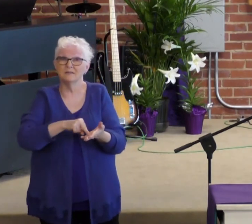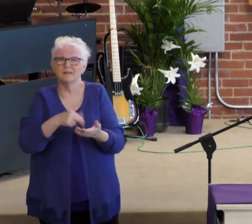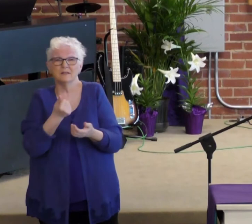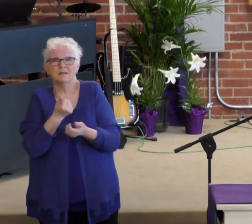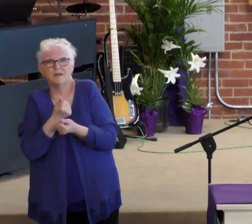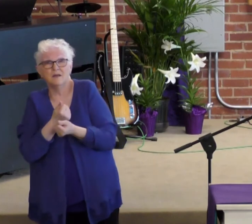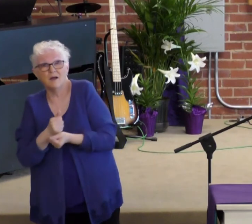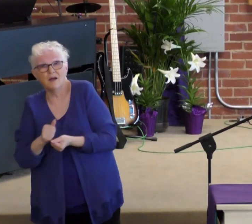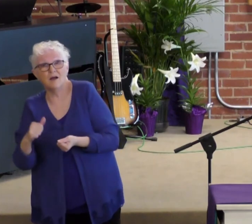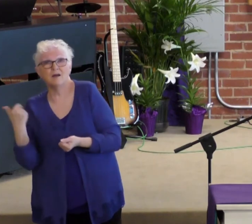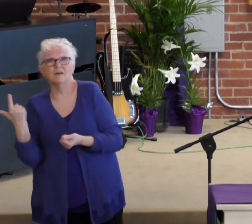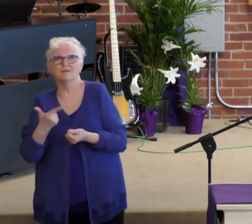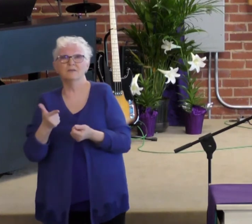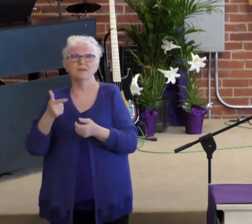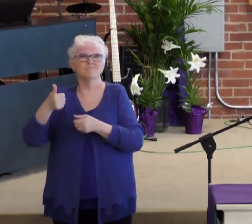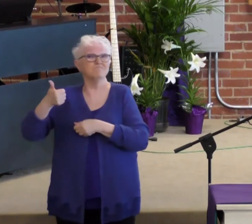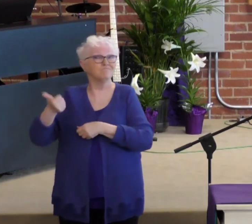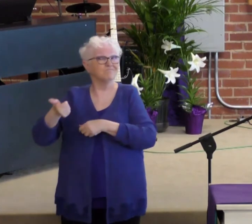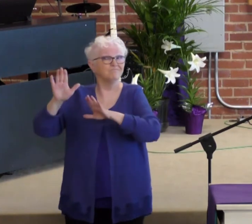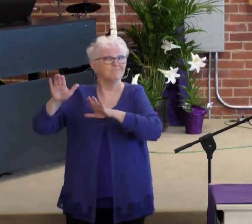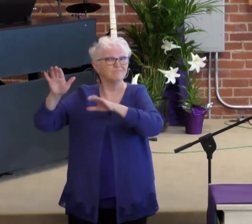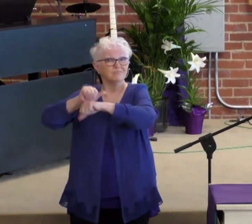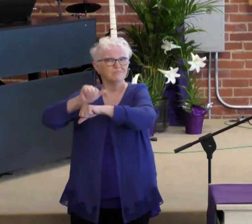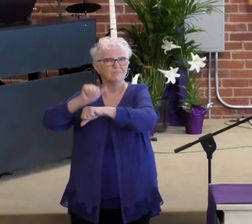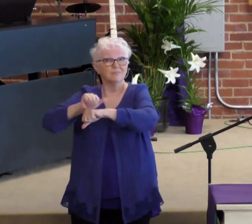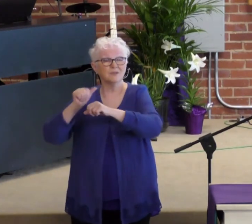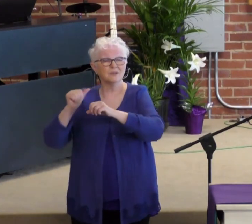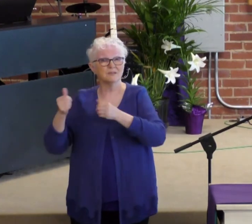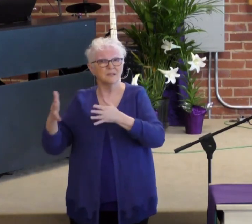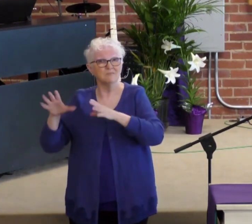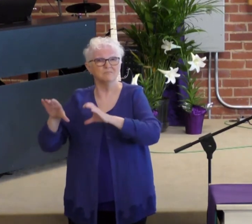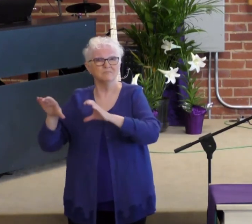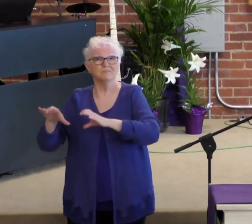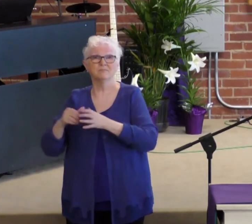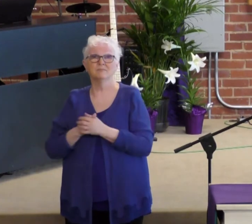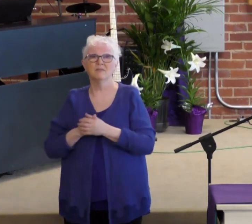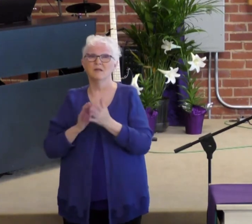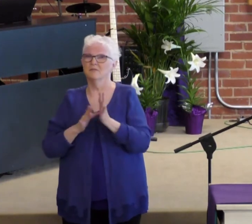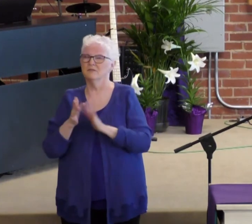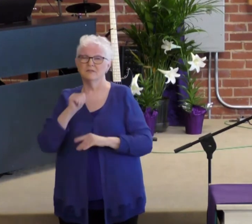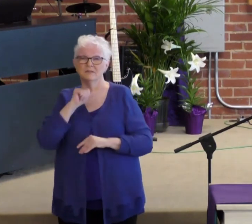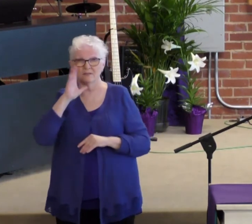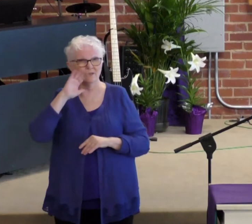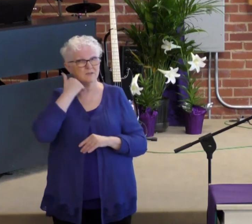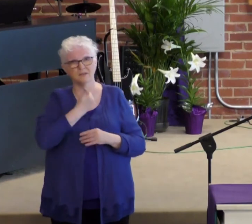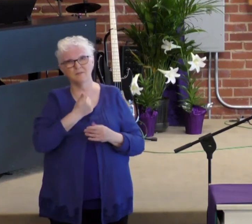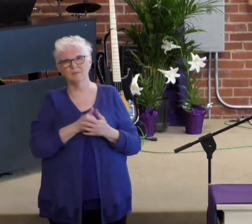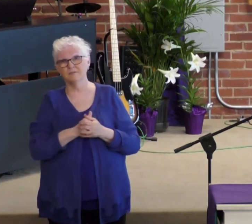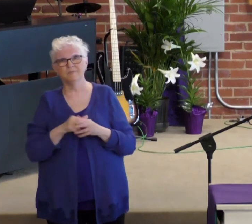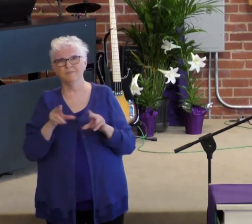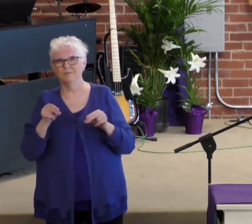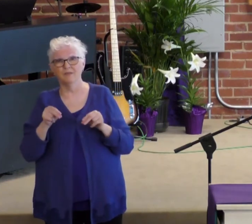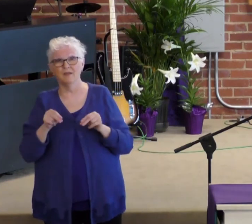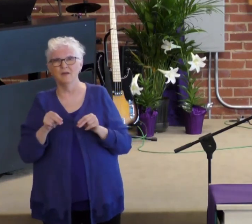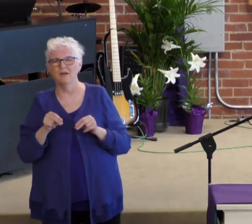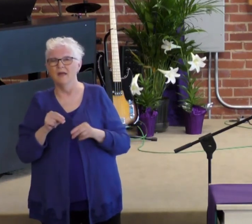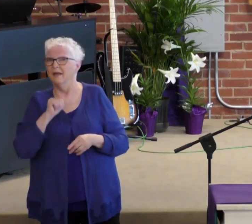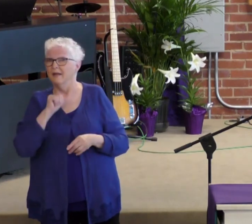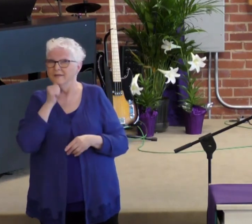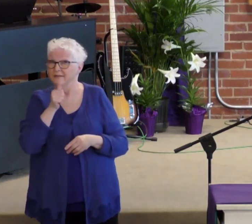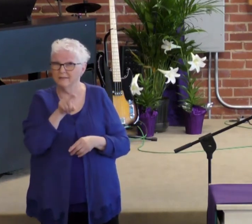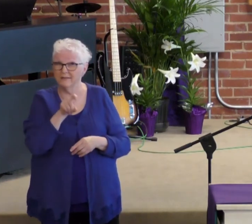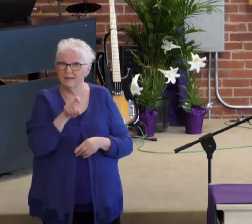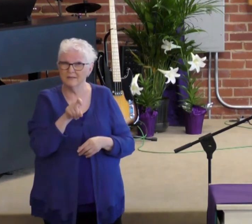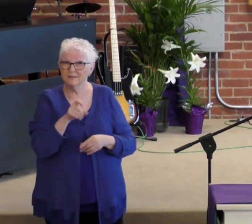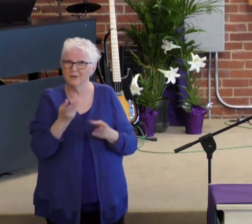did. But he didn't shame them. And he didn't ask them, "Why in the world are you hiding